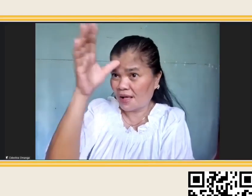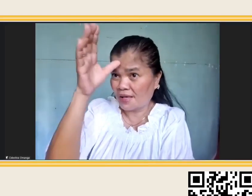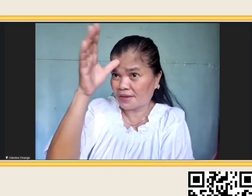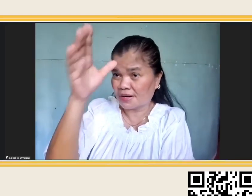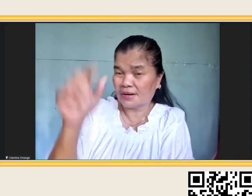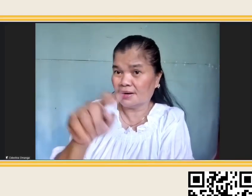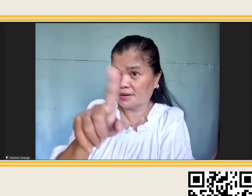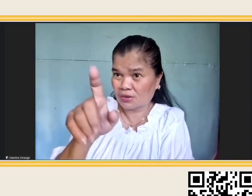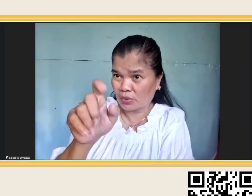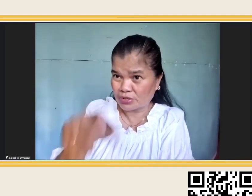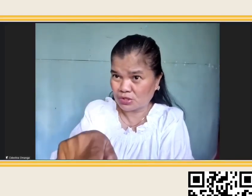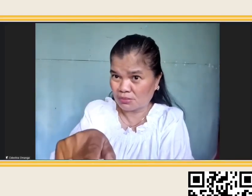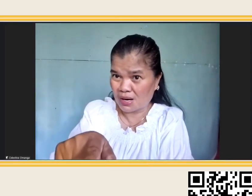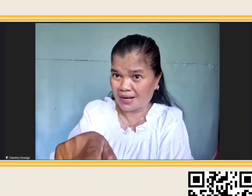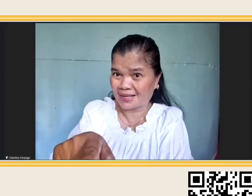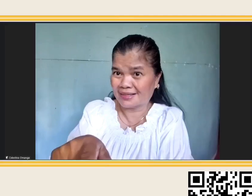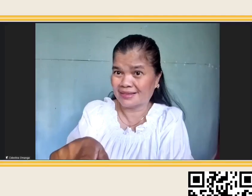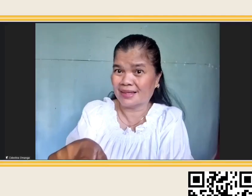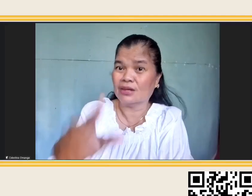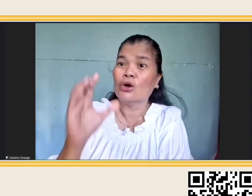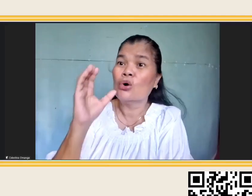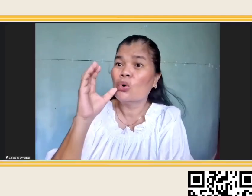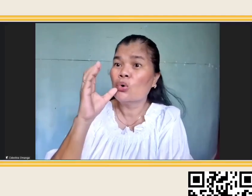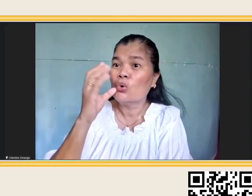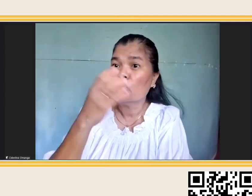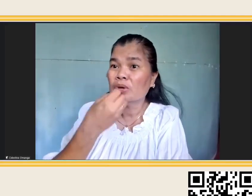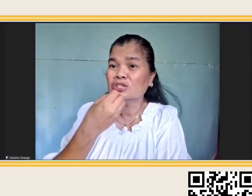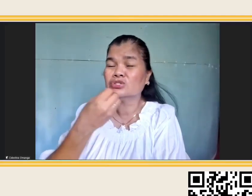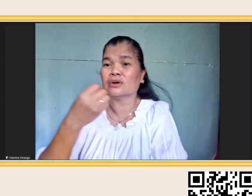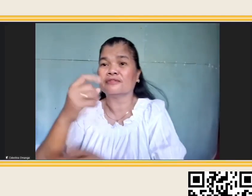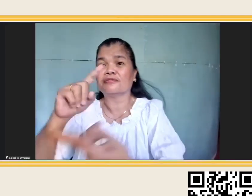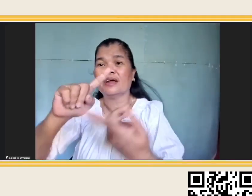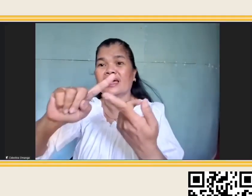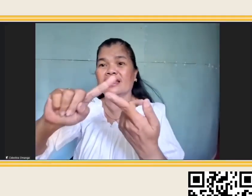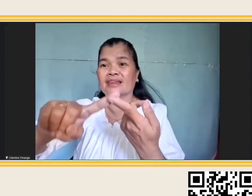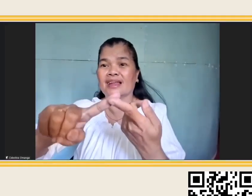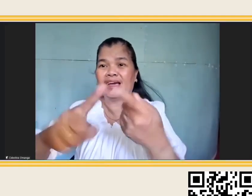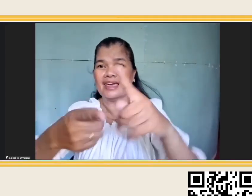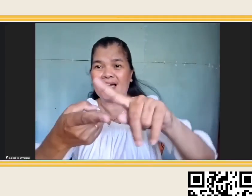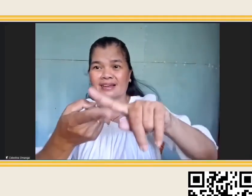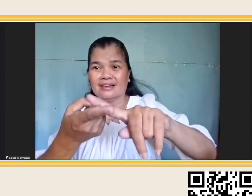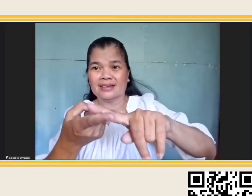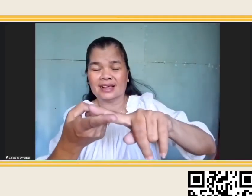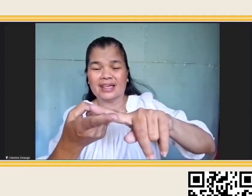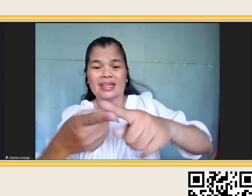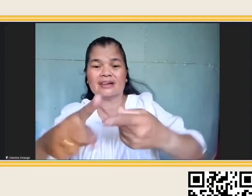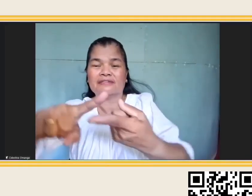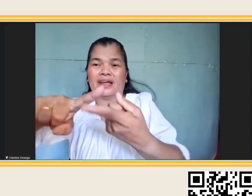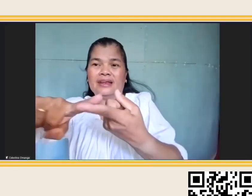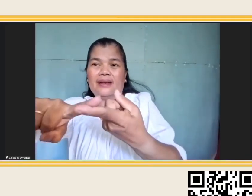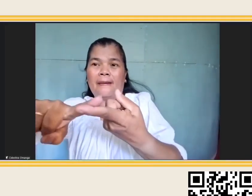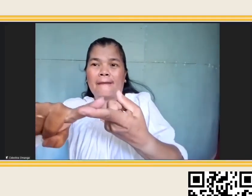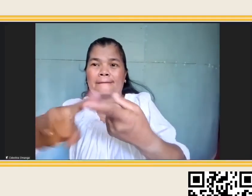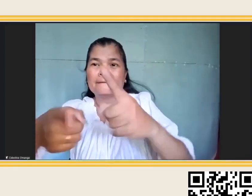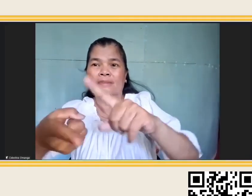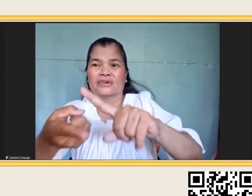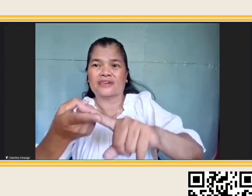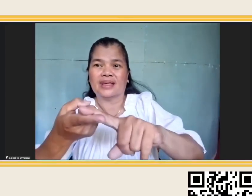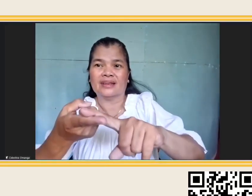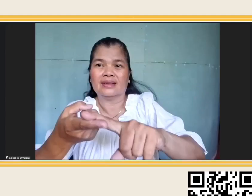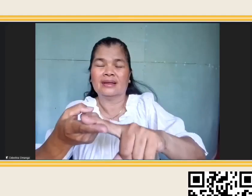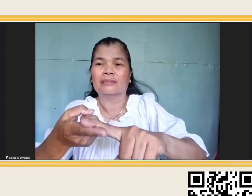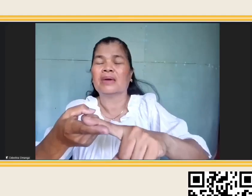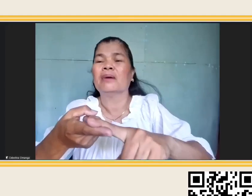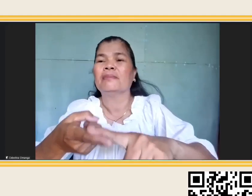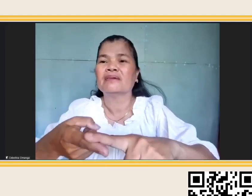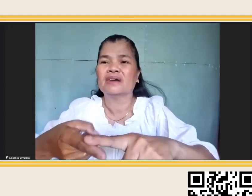your father? Question mark. Who is your friend? Ayan. Ganyan ang friend.